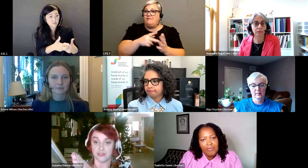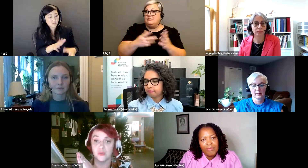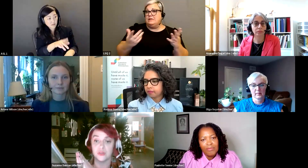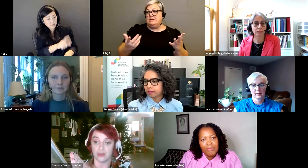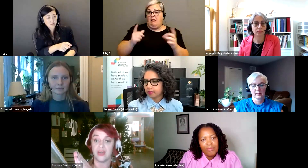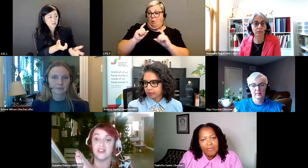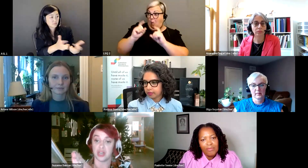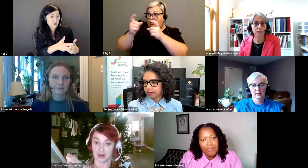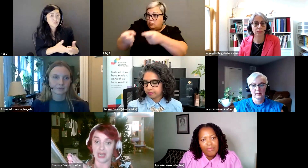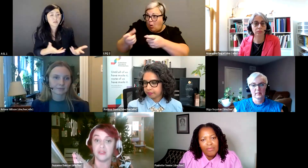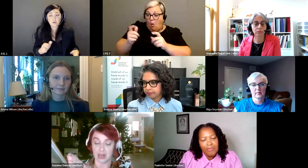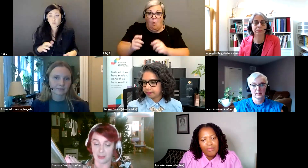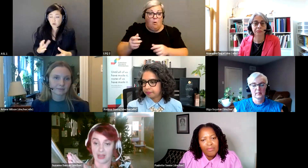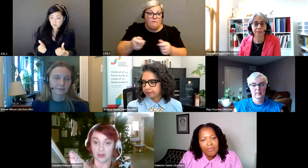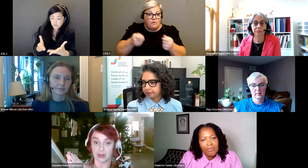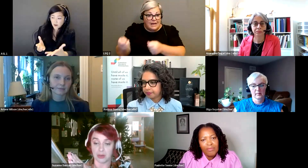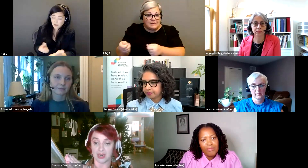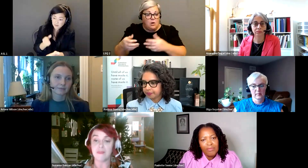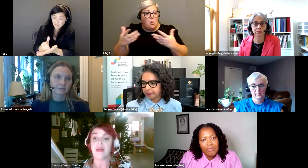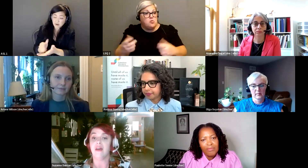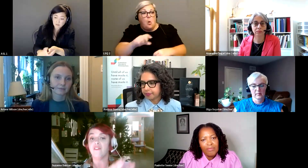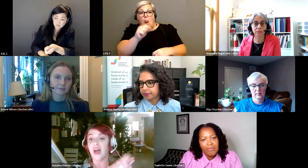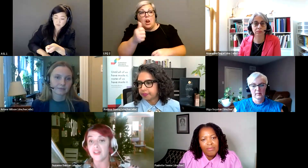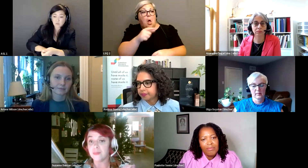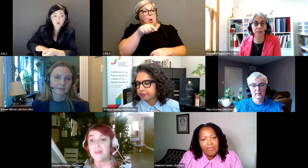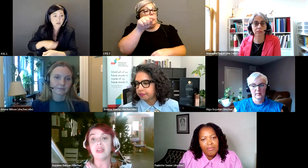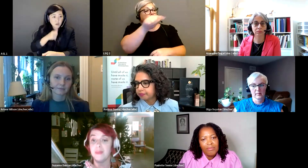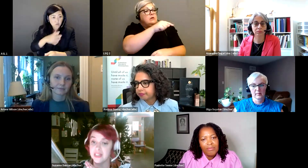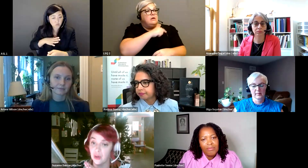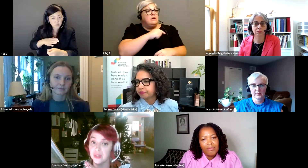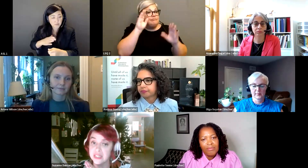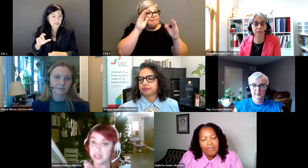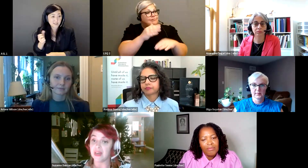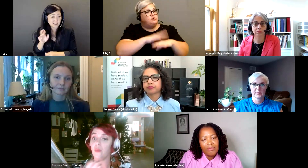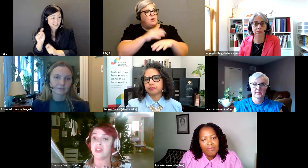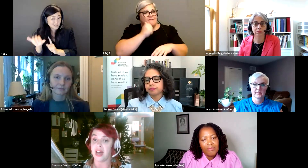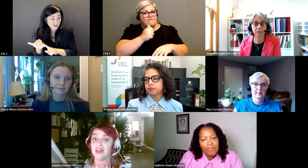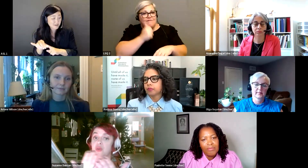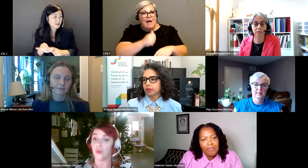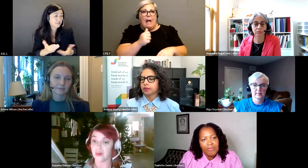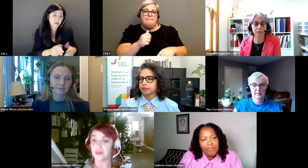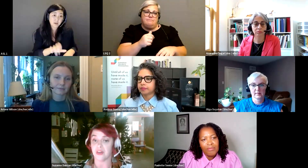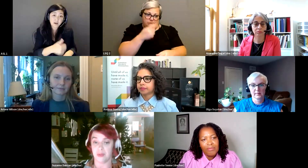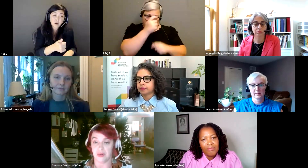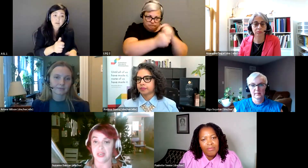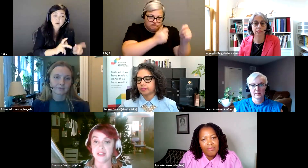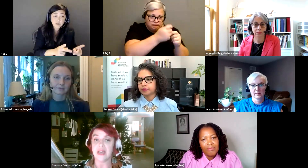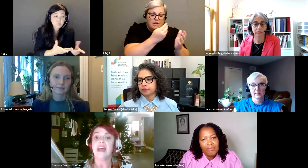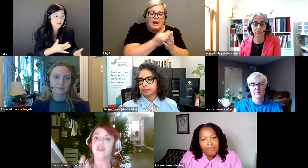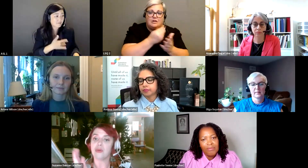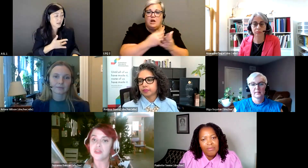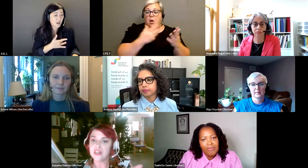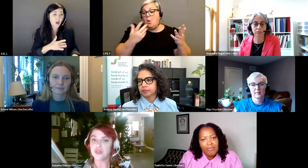and gender diverse serving charity in their community. For other people, that means volunteering with us or in their